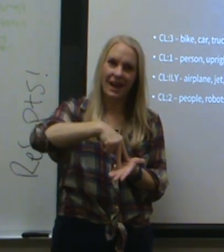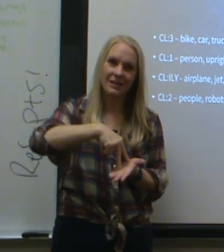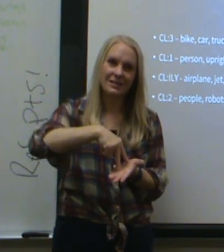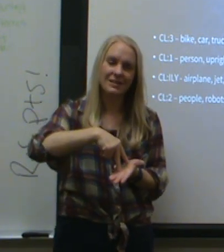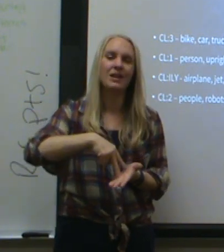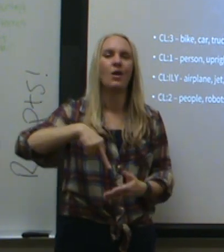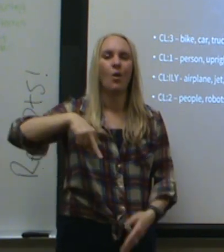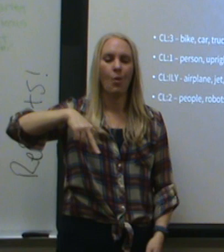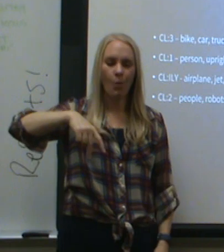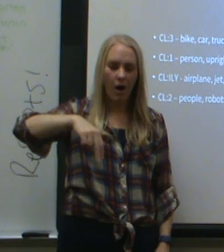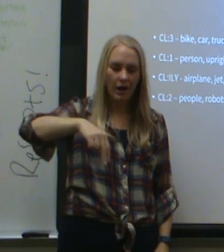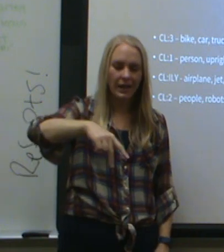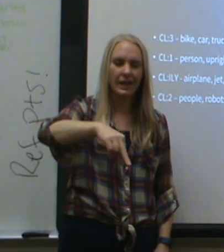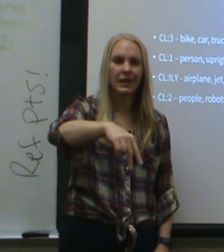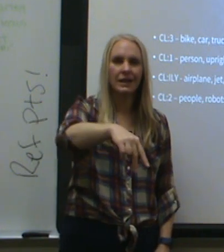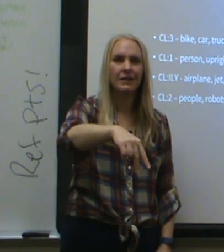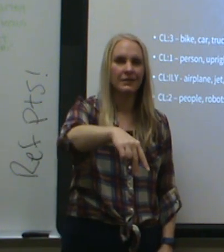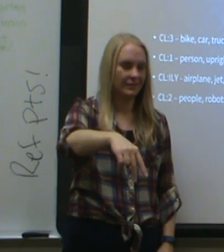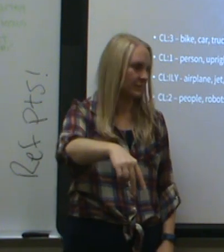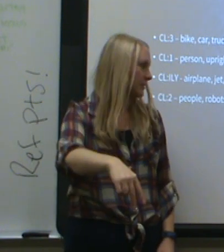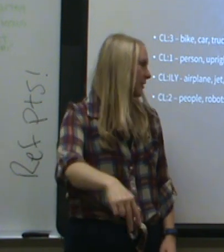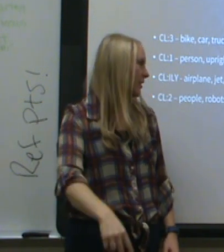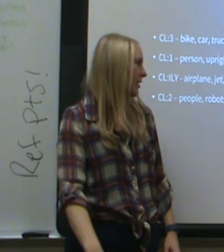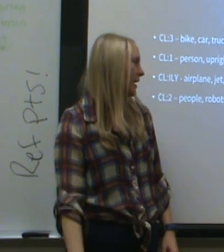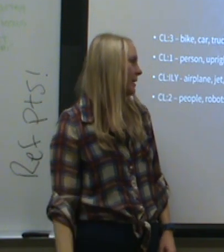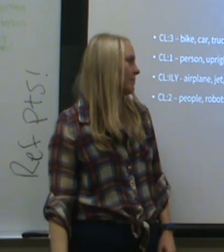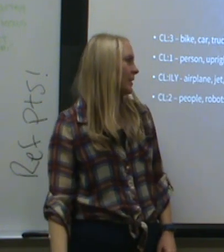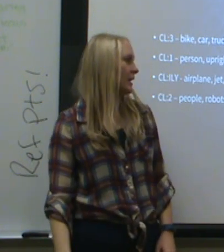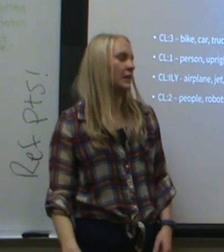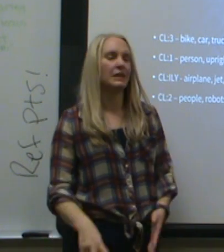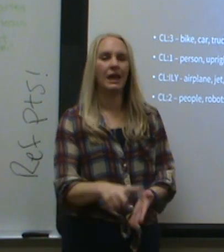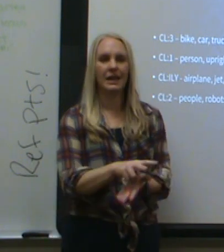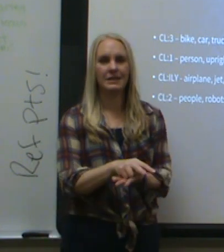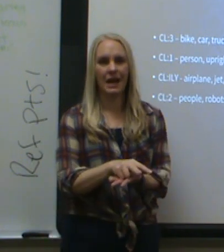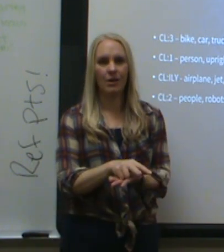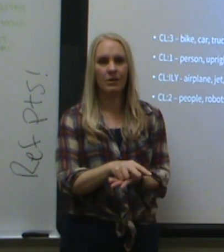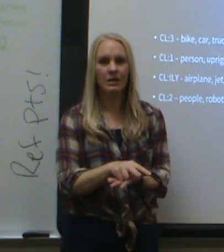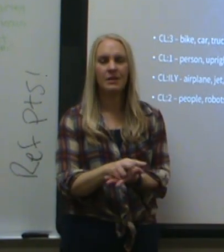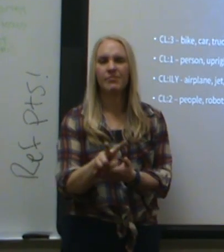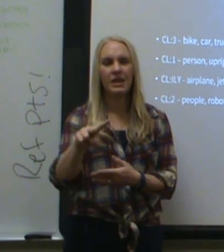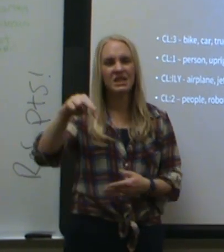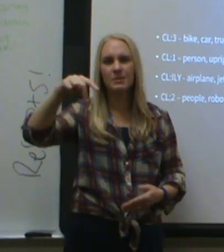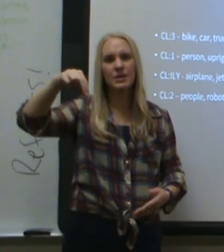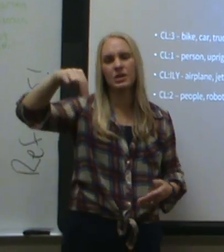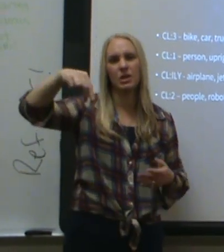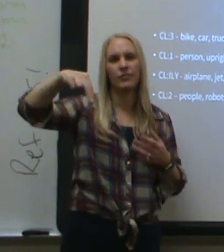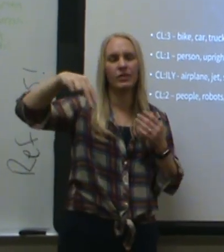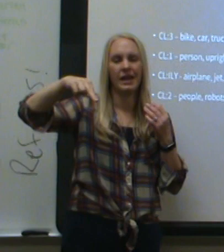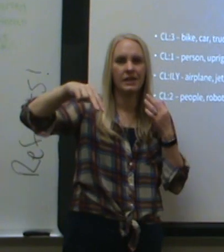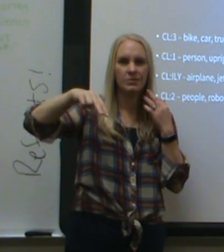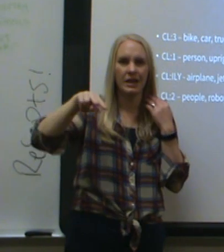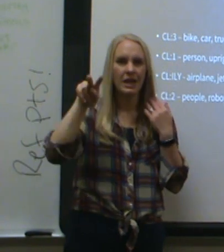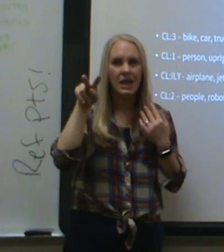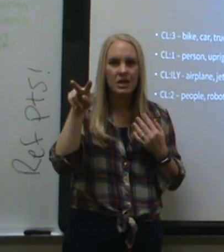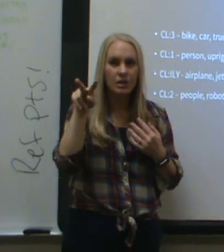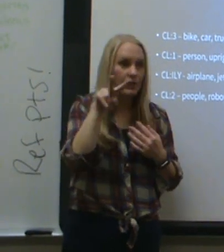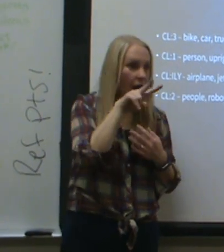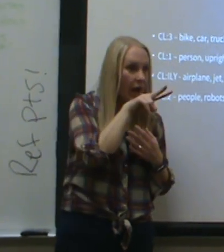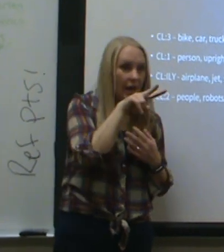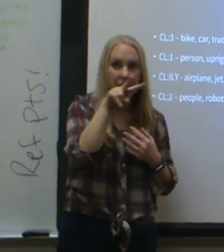Stand, walking, all right? Lying down is especially good for legs, right? It's good for